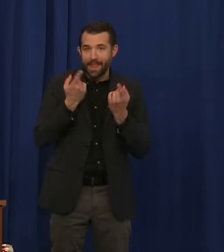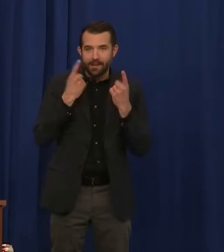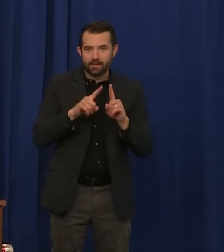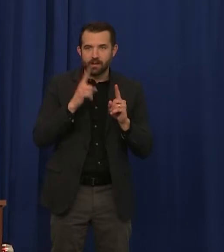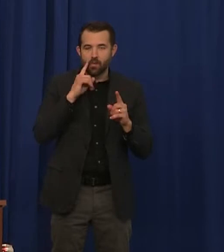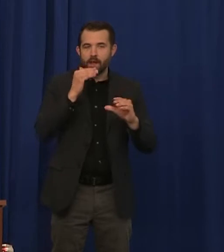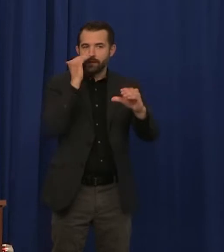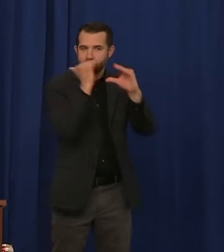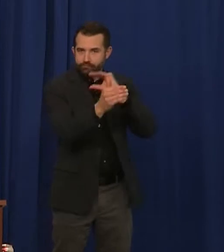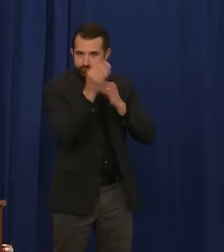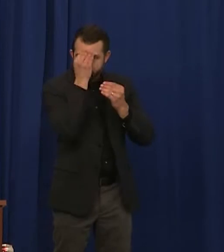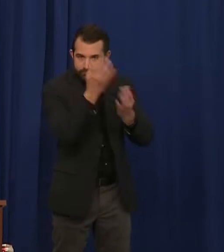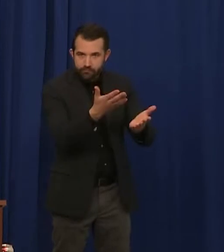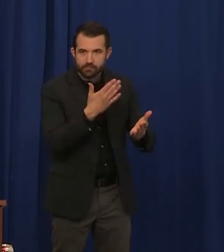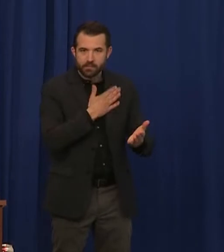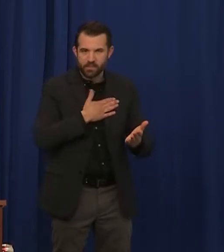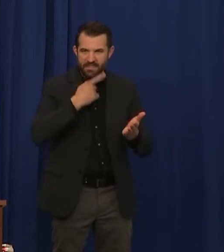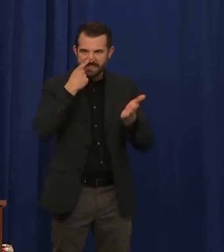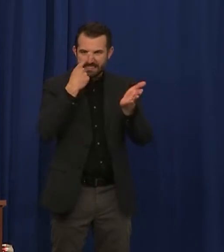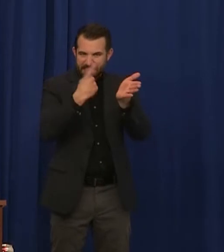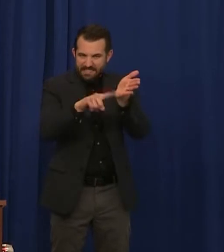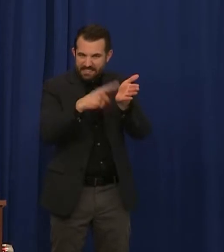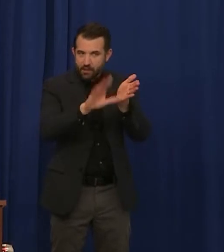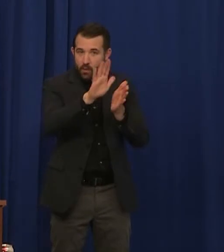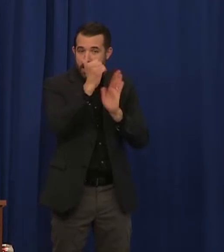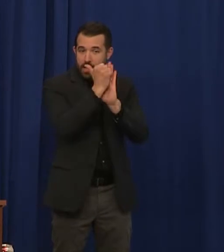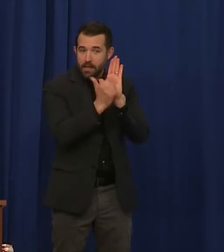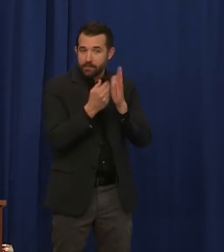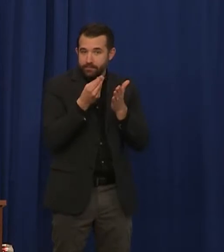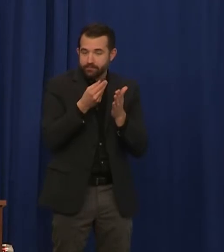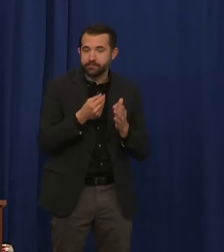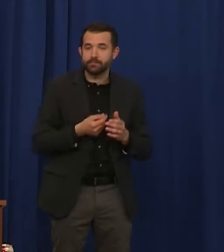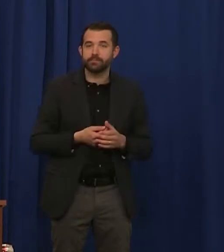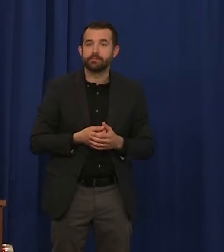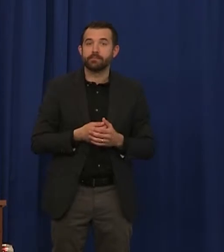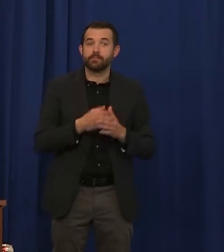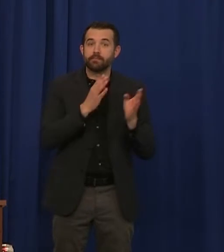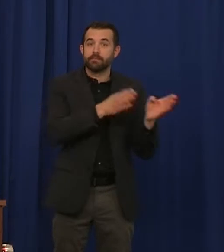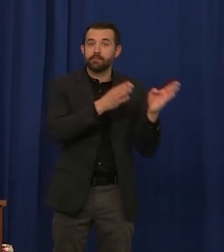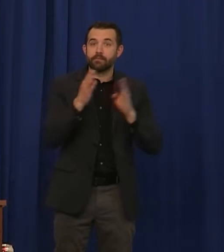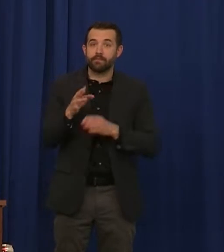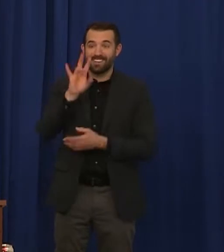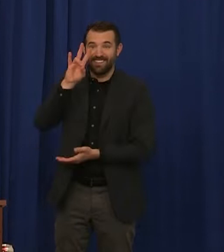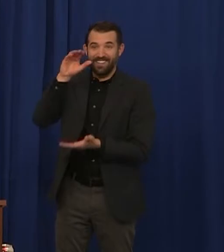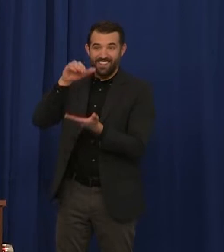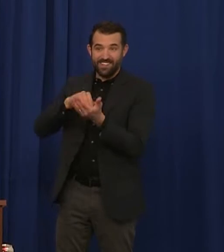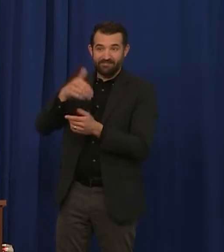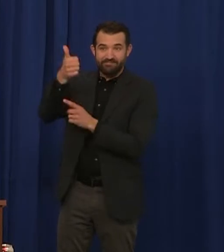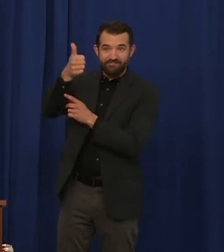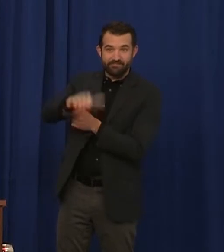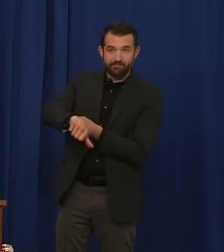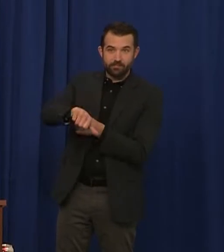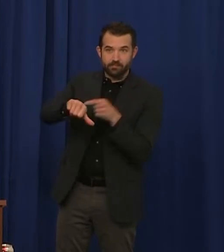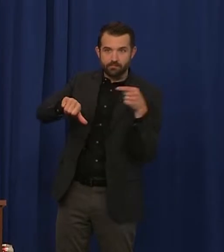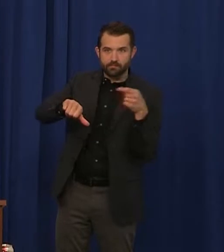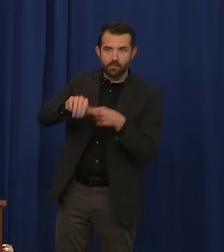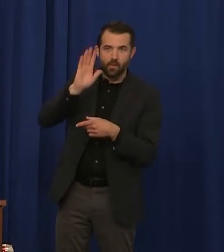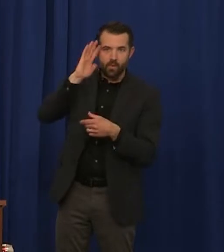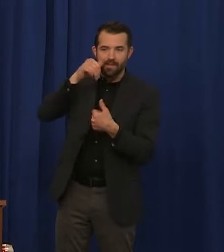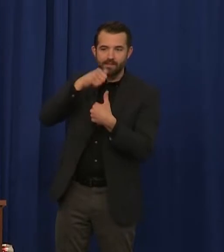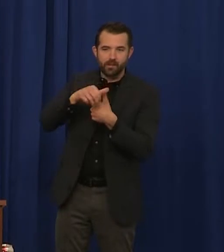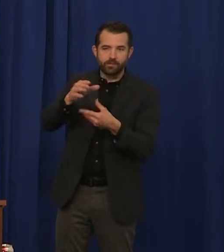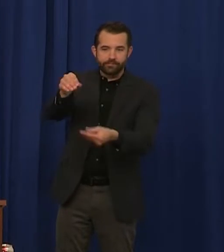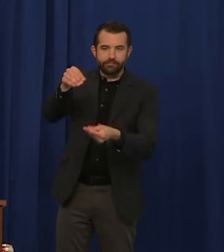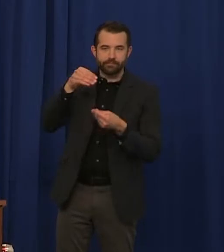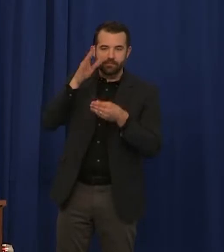information. Those who have claims that have been denied will also receive a letter in the mail explaining the decision